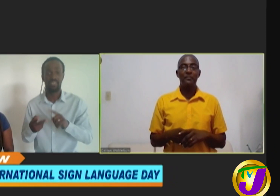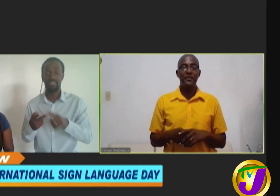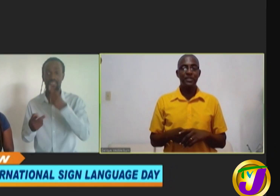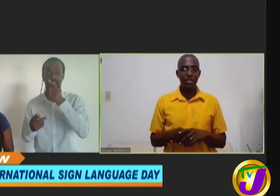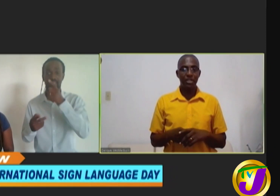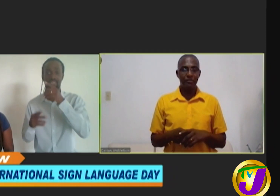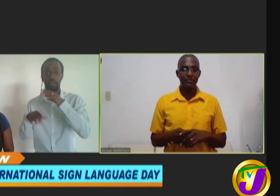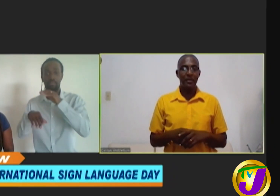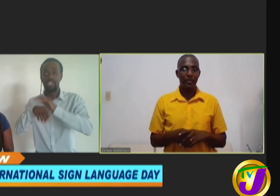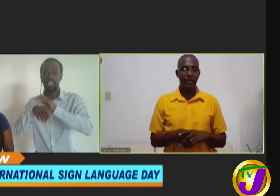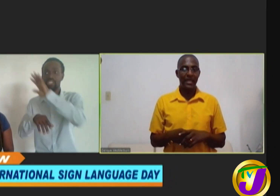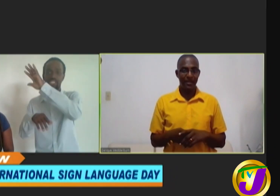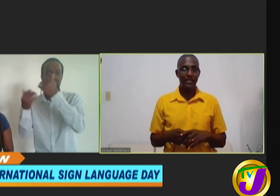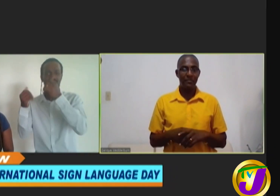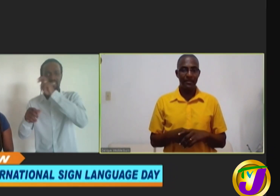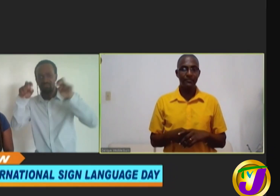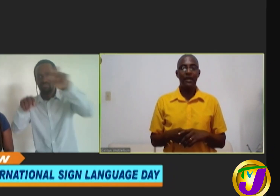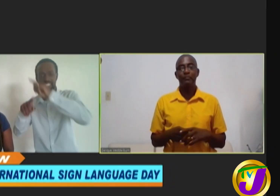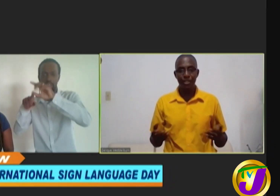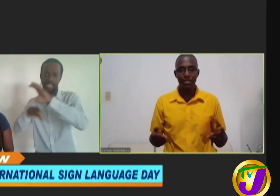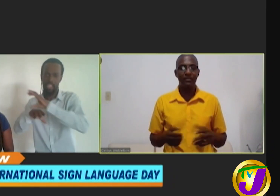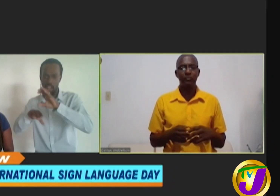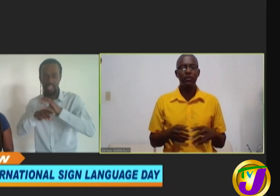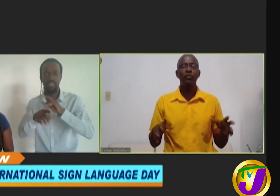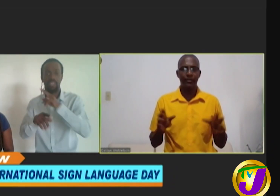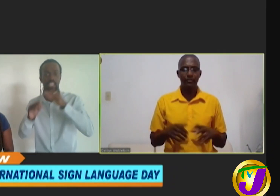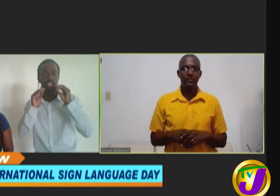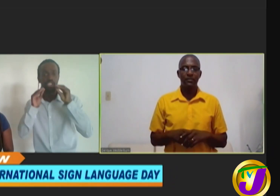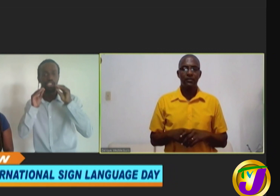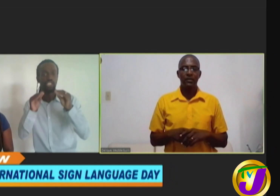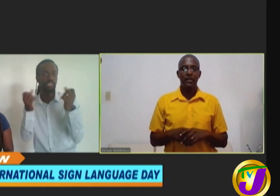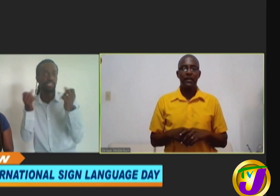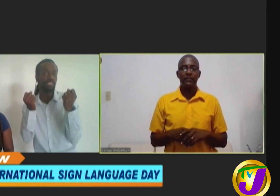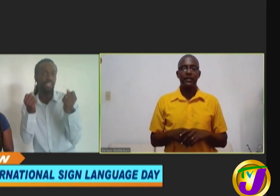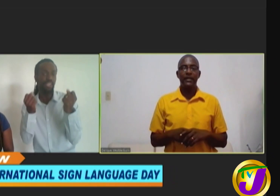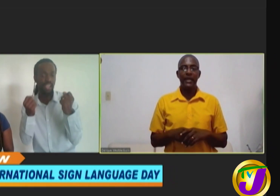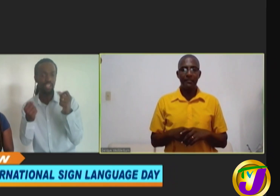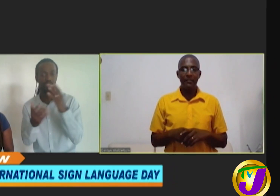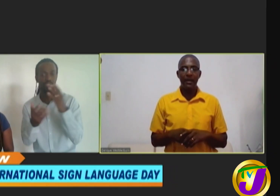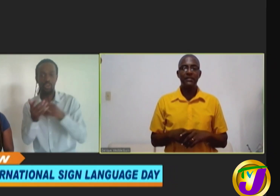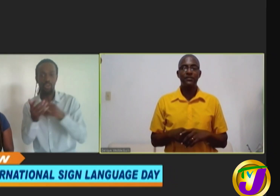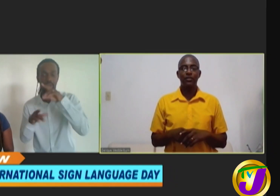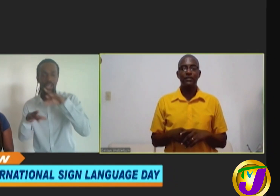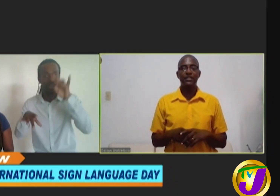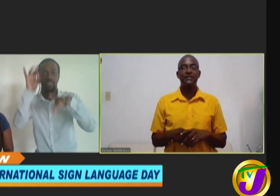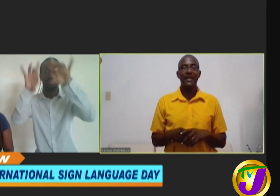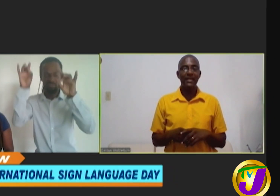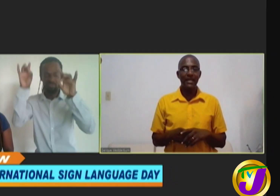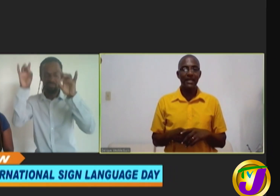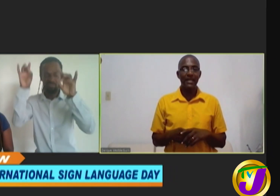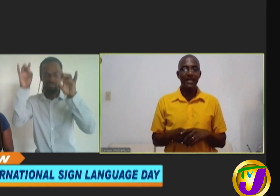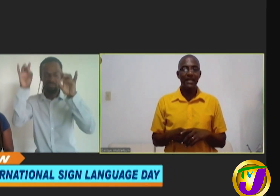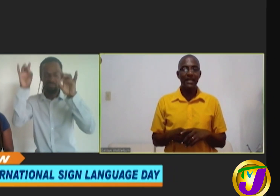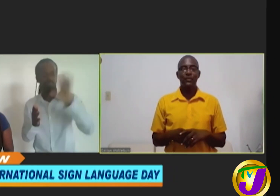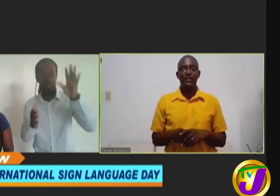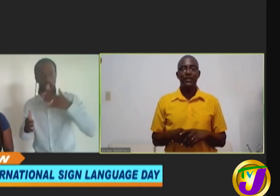from America came here in the Caribbean, from British and from all over. They came and started teaching sign language.